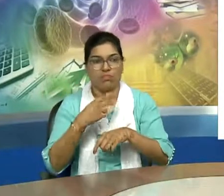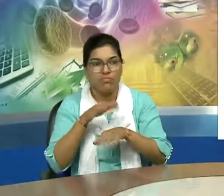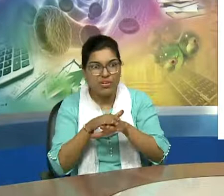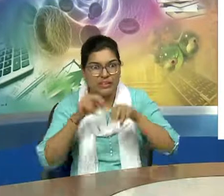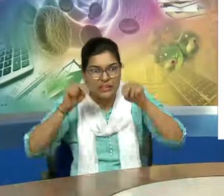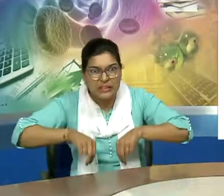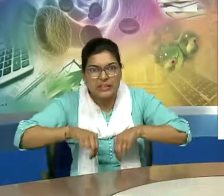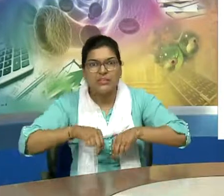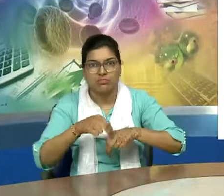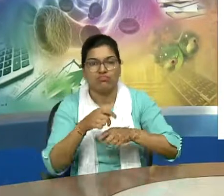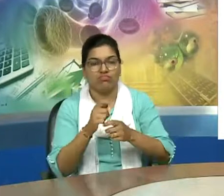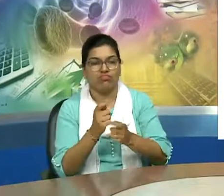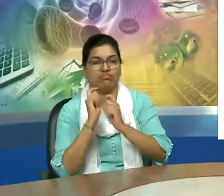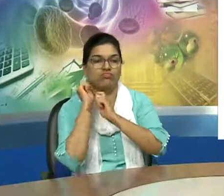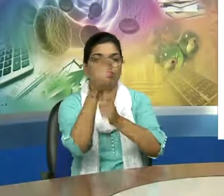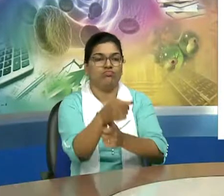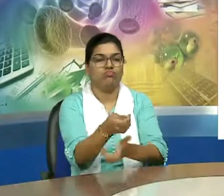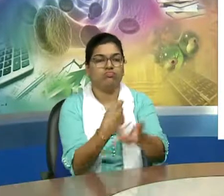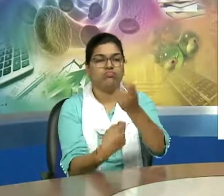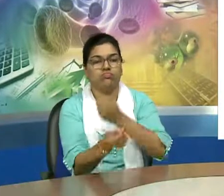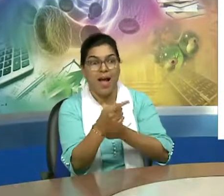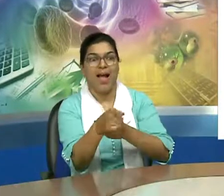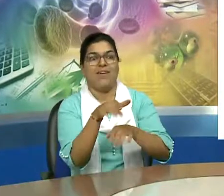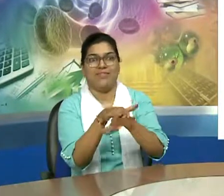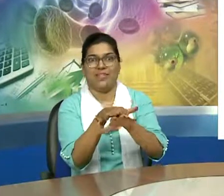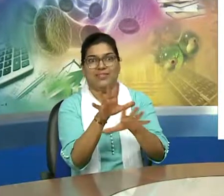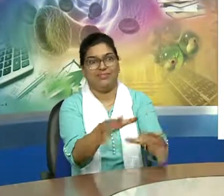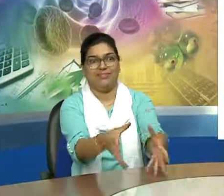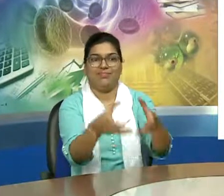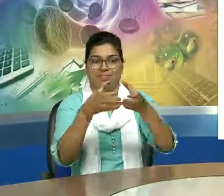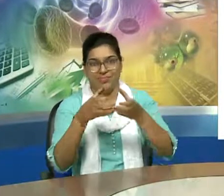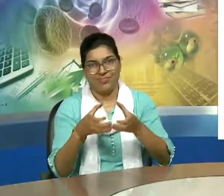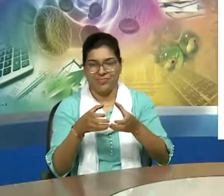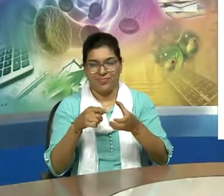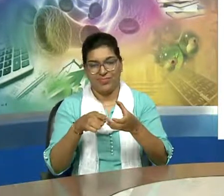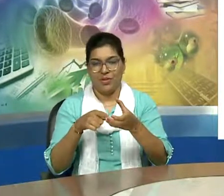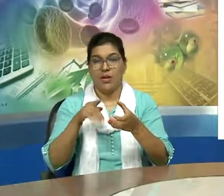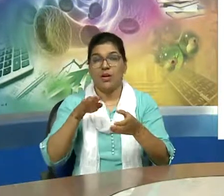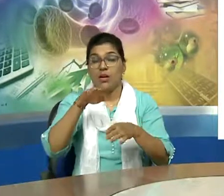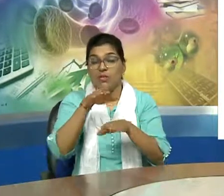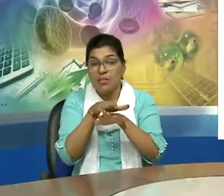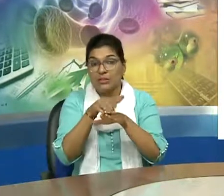fish, and later on the human eat all those fish.